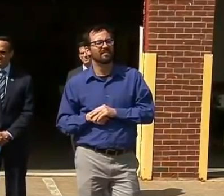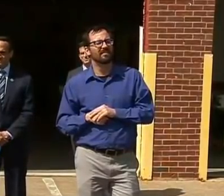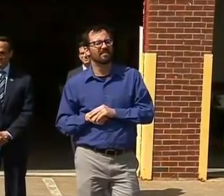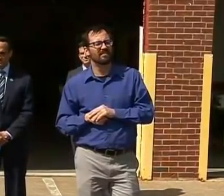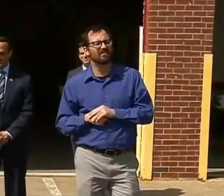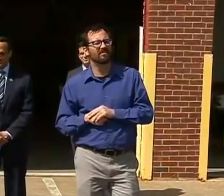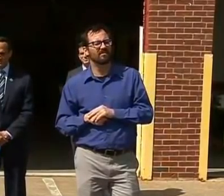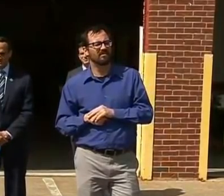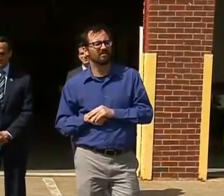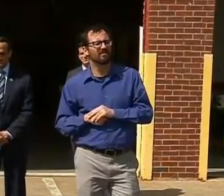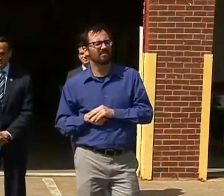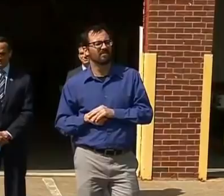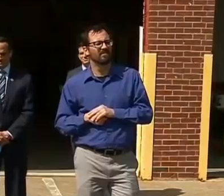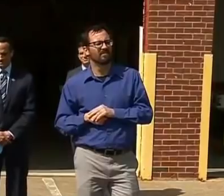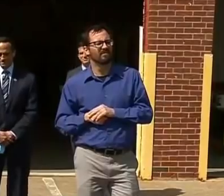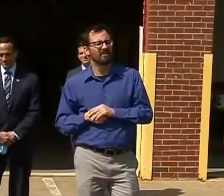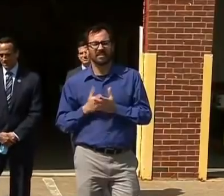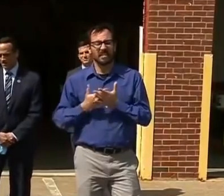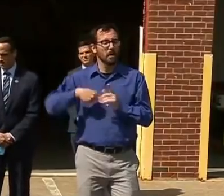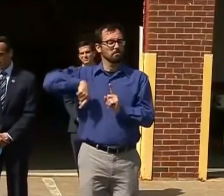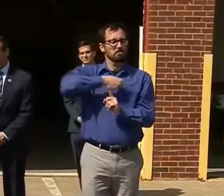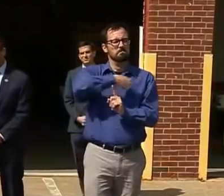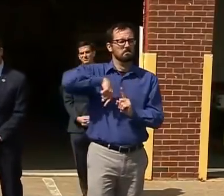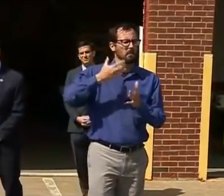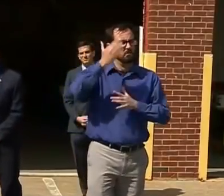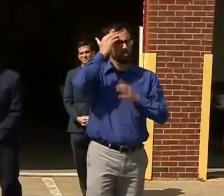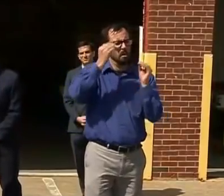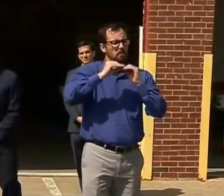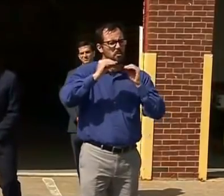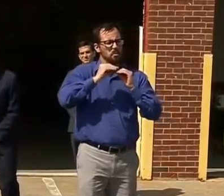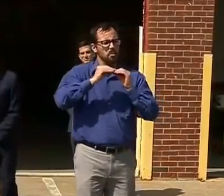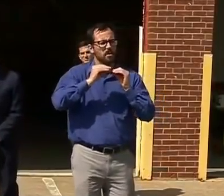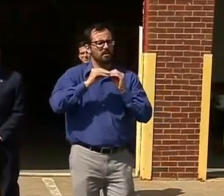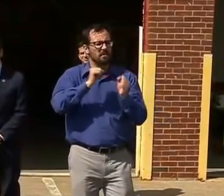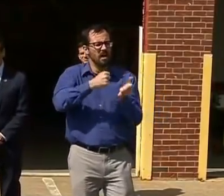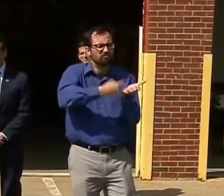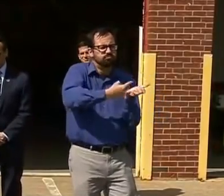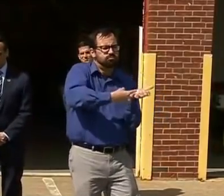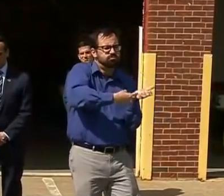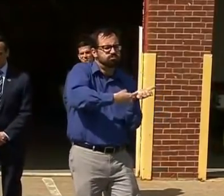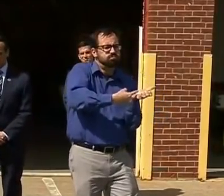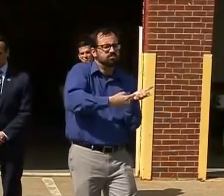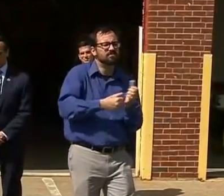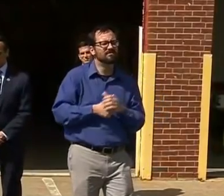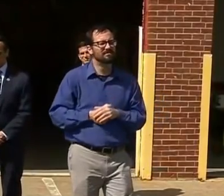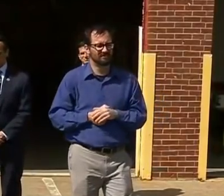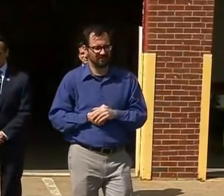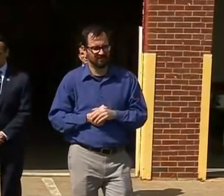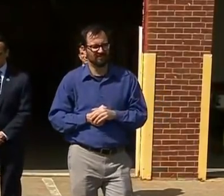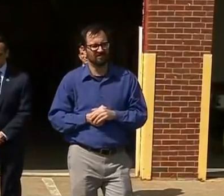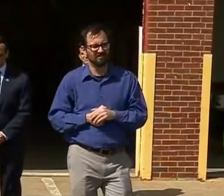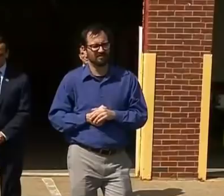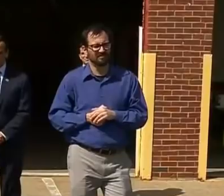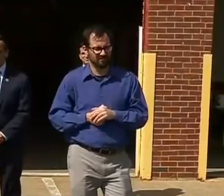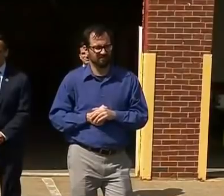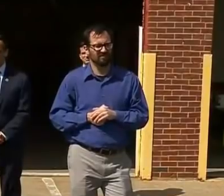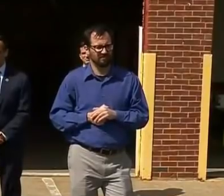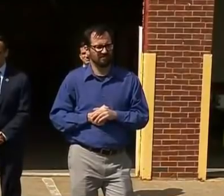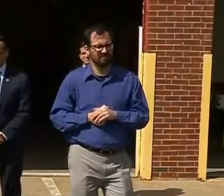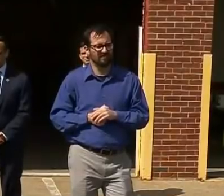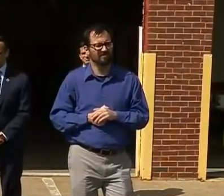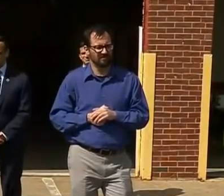system is sealed, obviously, in its conduct of its work. There's